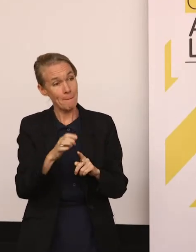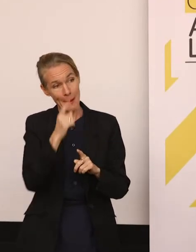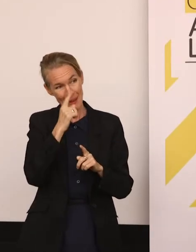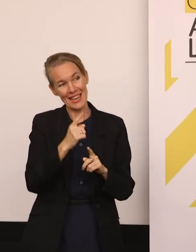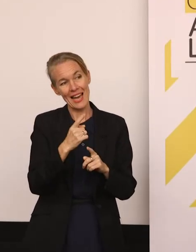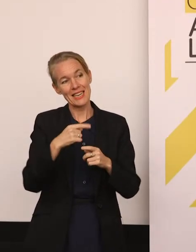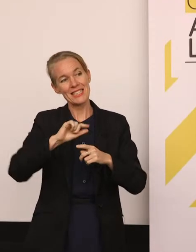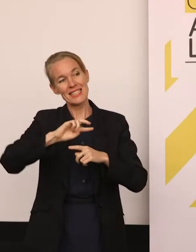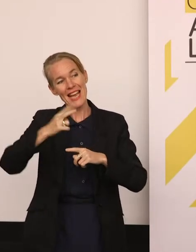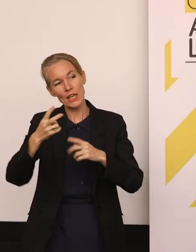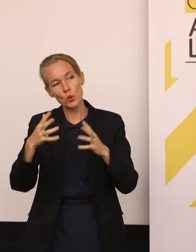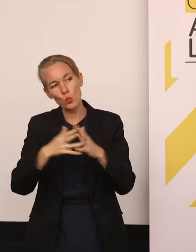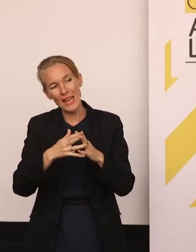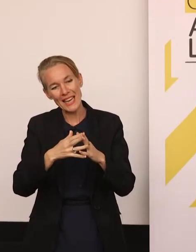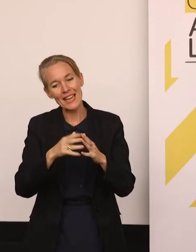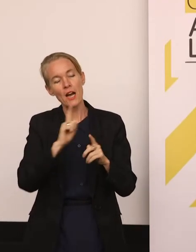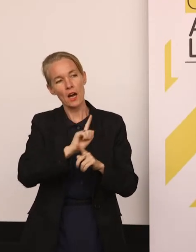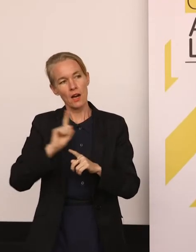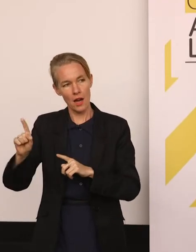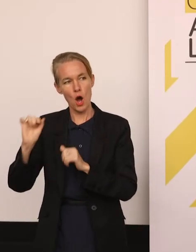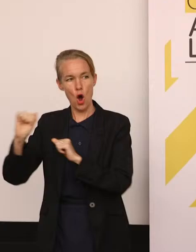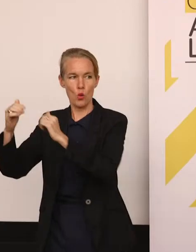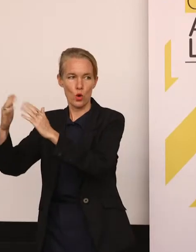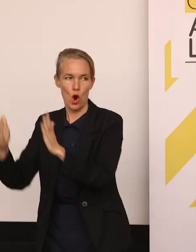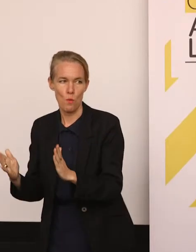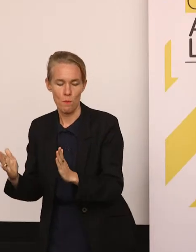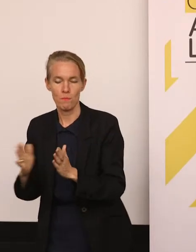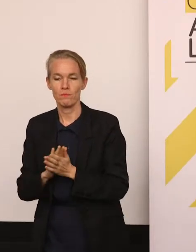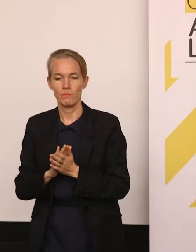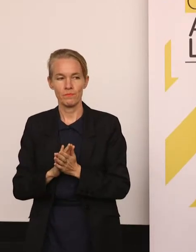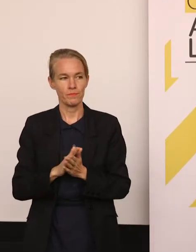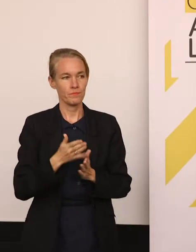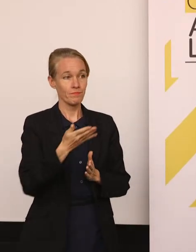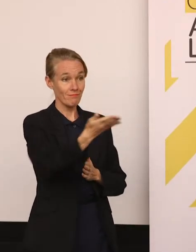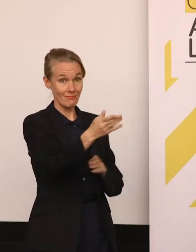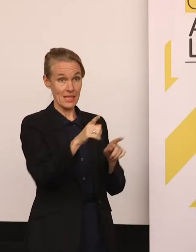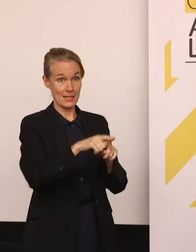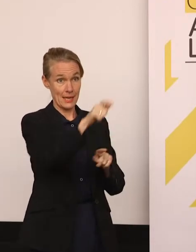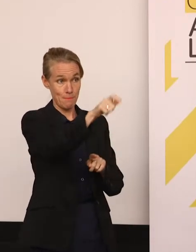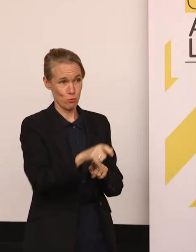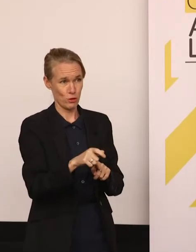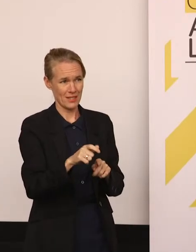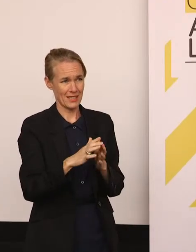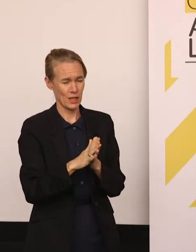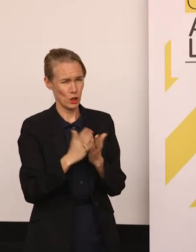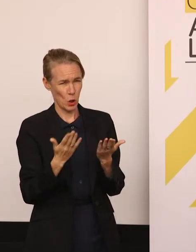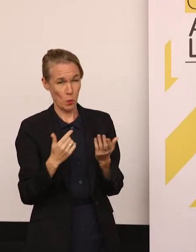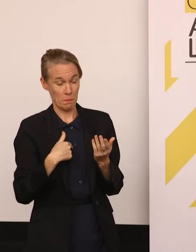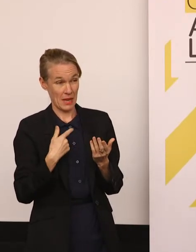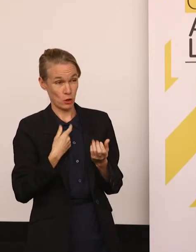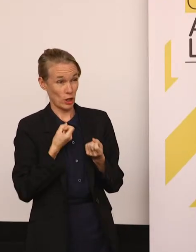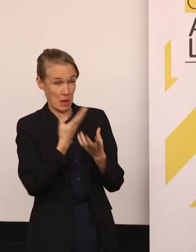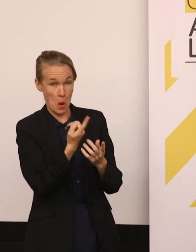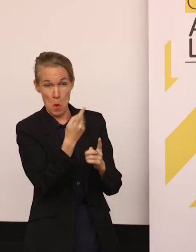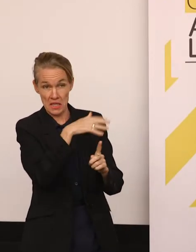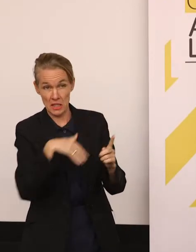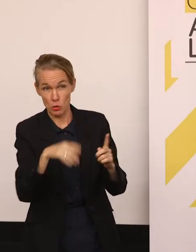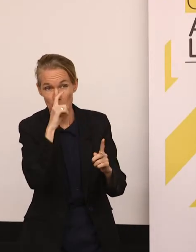capacity in those facilities. Well, contact tracing, I just want to sort of lay out briefly a situation for you. If you and I were to go to a